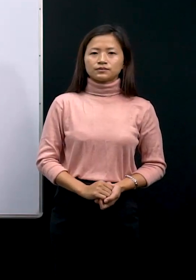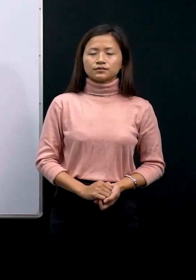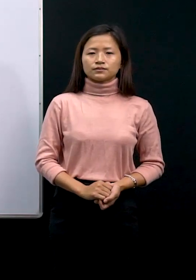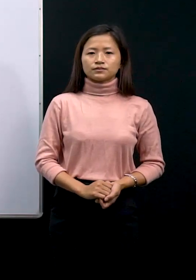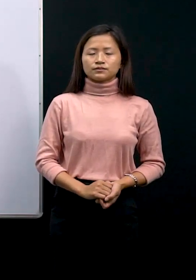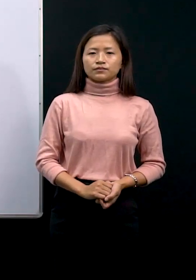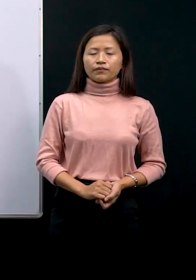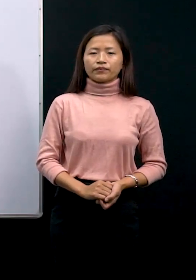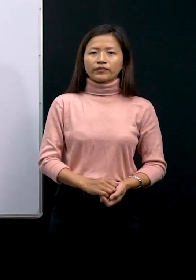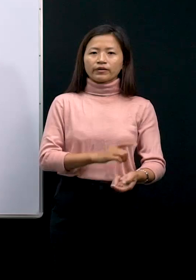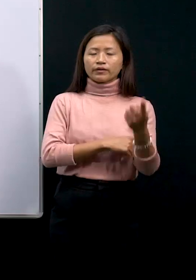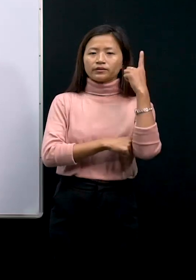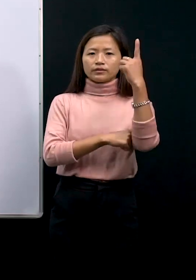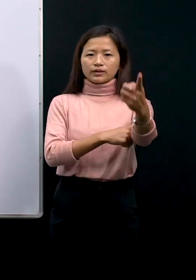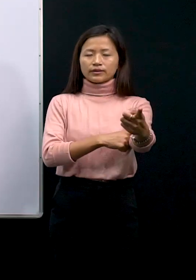Length of the chord,